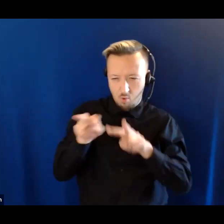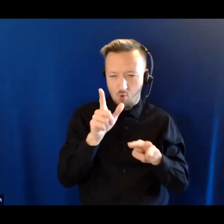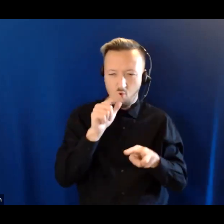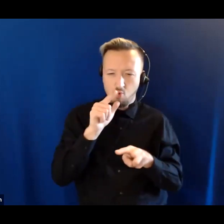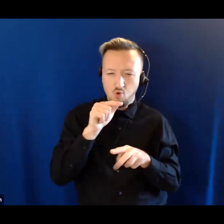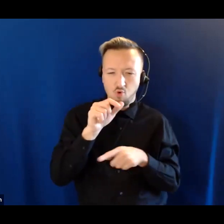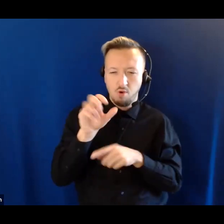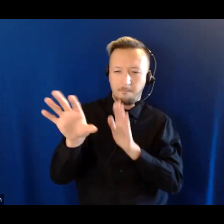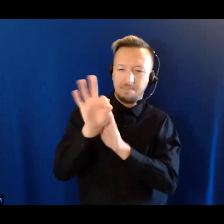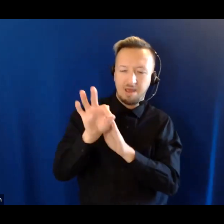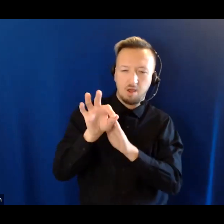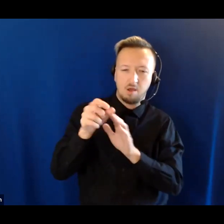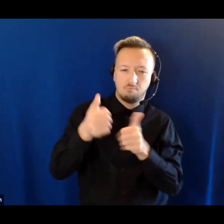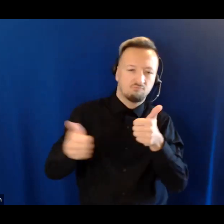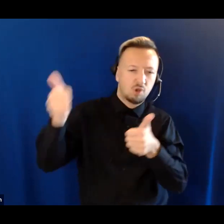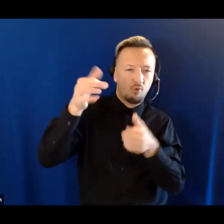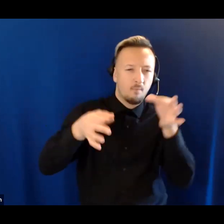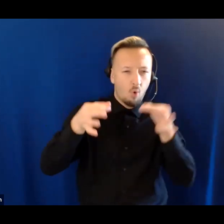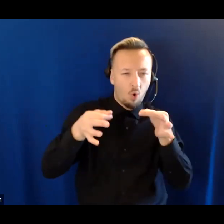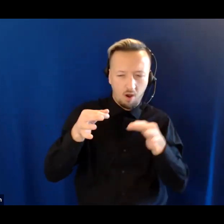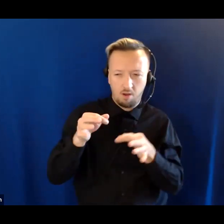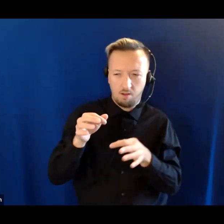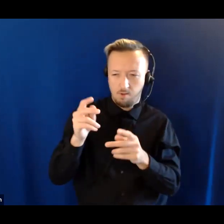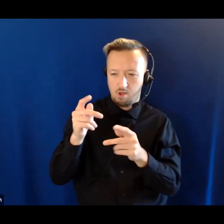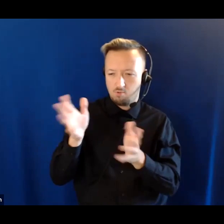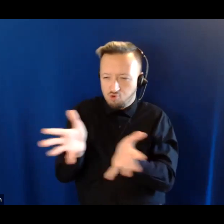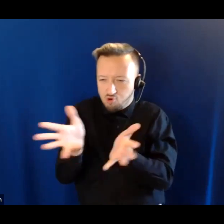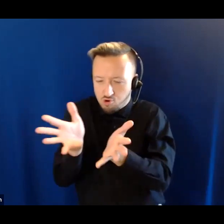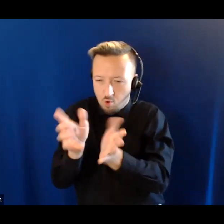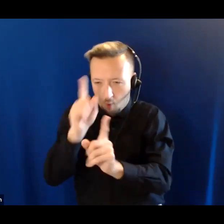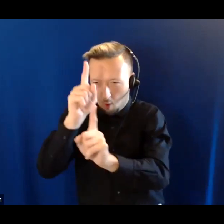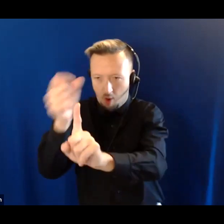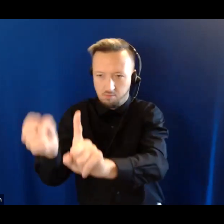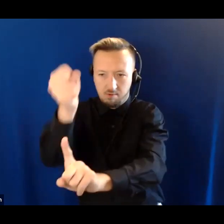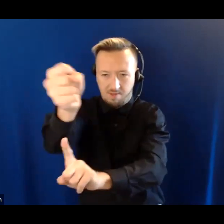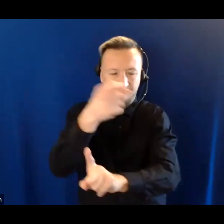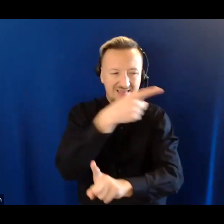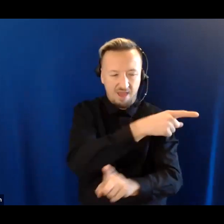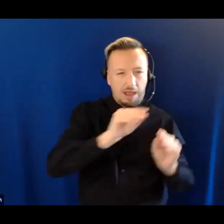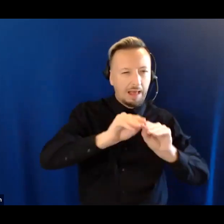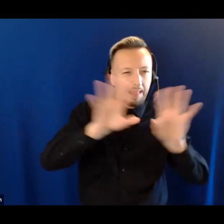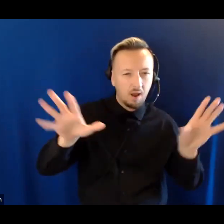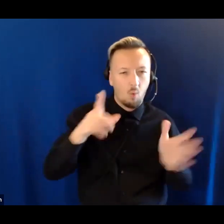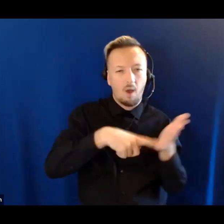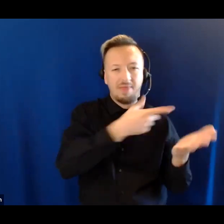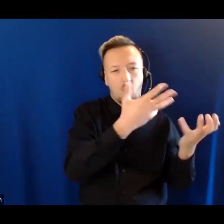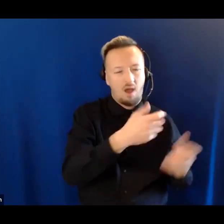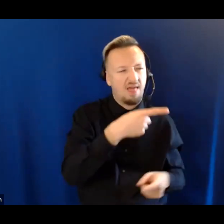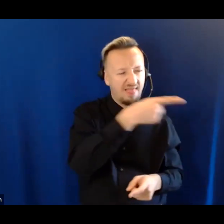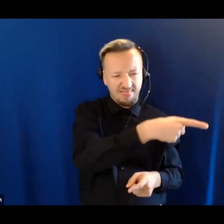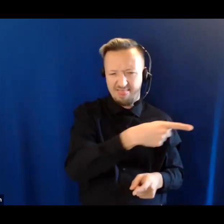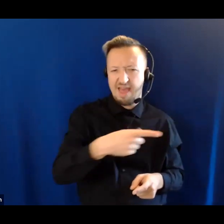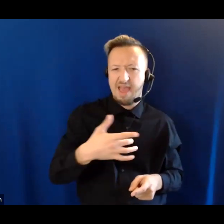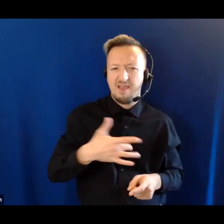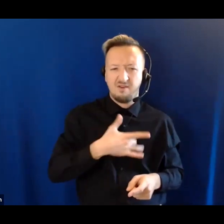tanks with money. They are clear in what they want from the world. They are clear that they are okay with killing us,